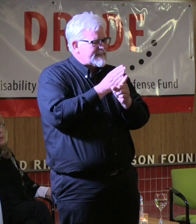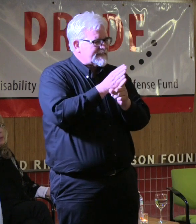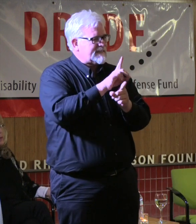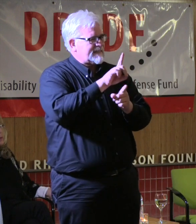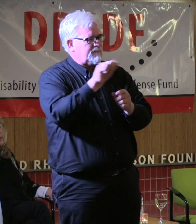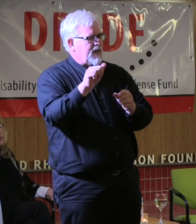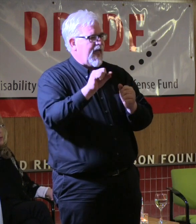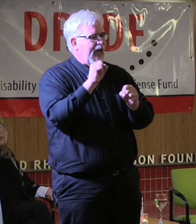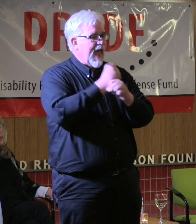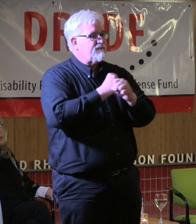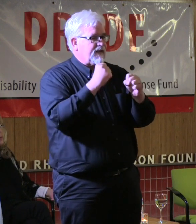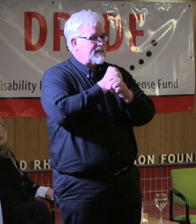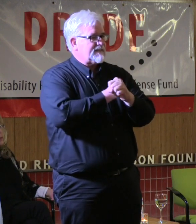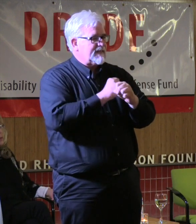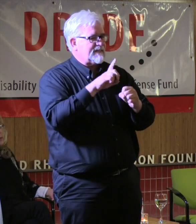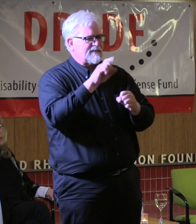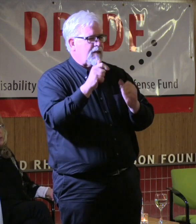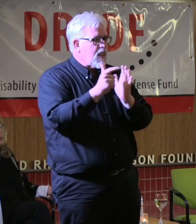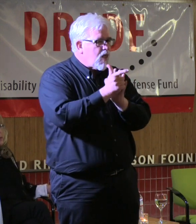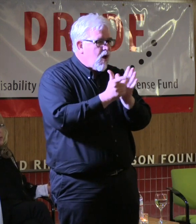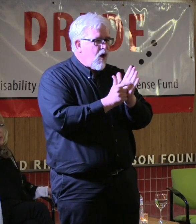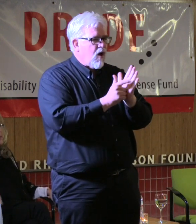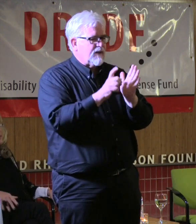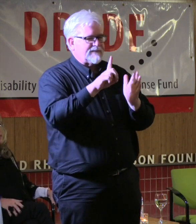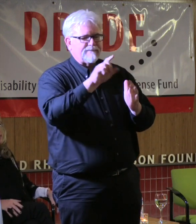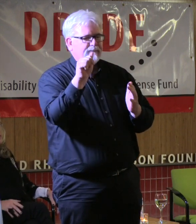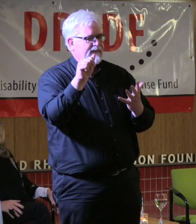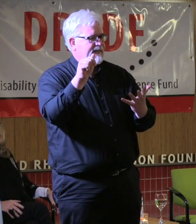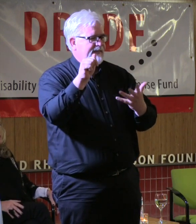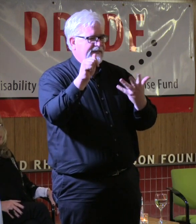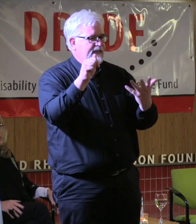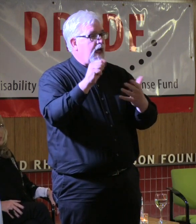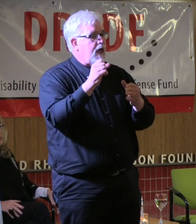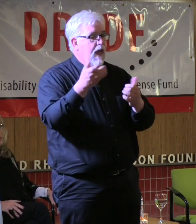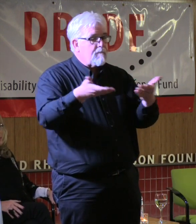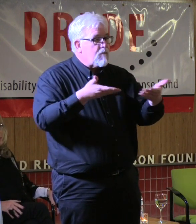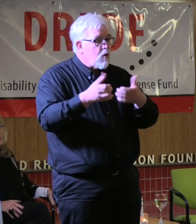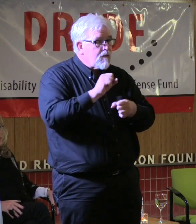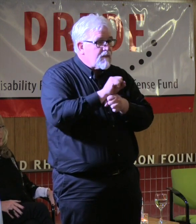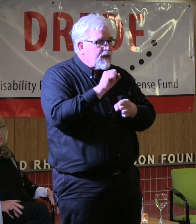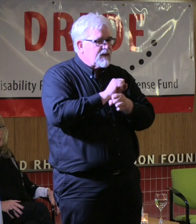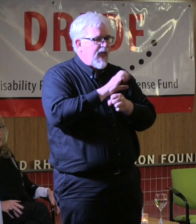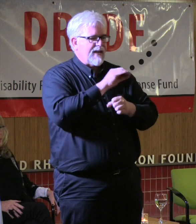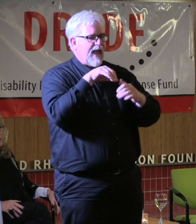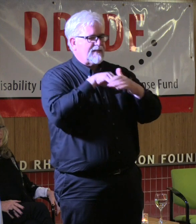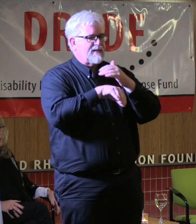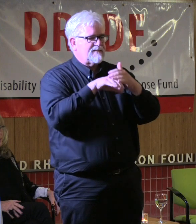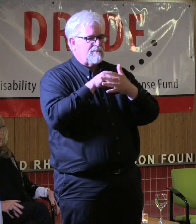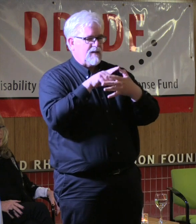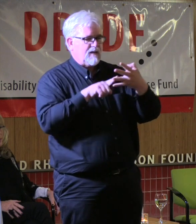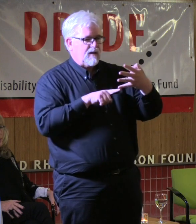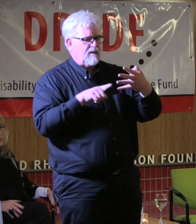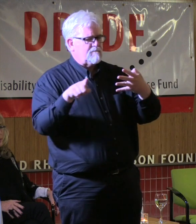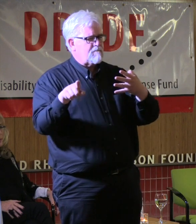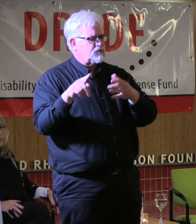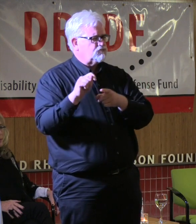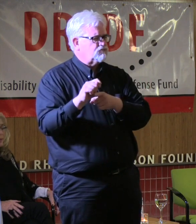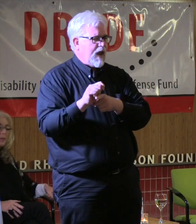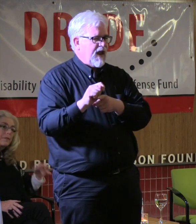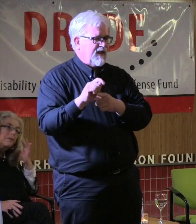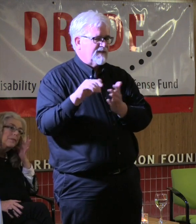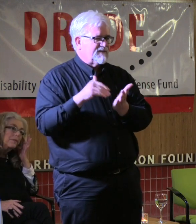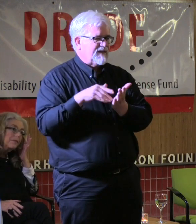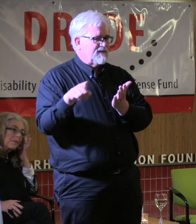disability advocacy, disability law, disability employment, and accessibility. So as you can see, I've